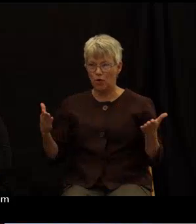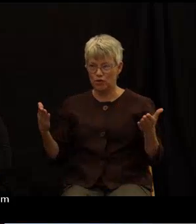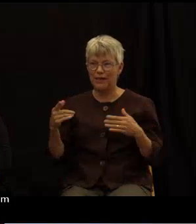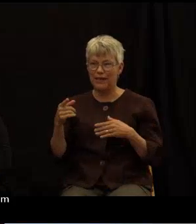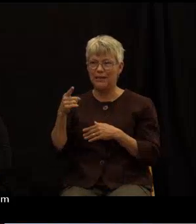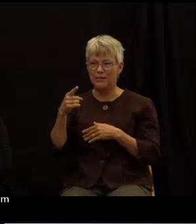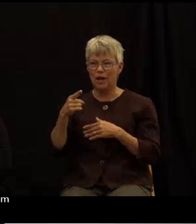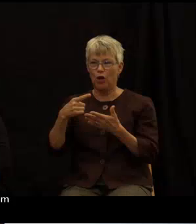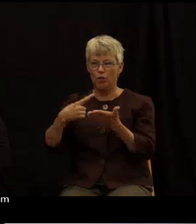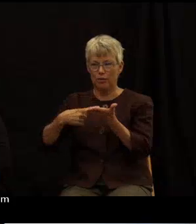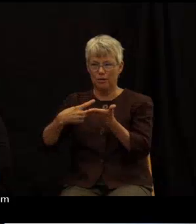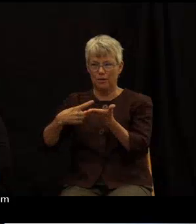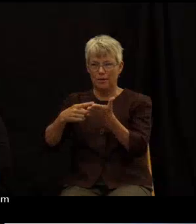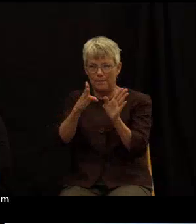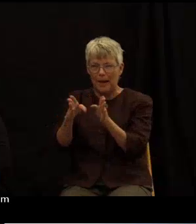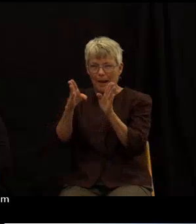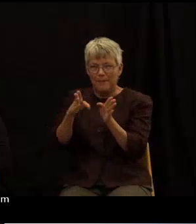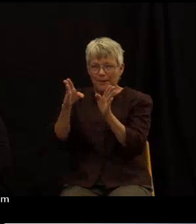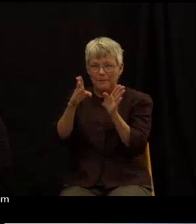I think it's going to be neat.